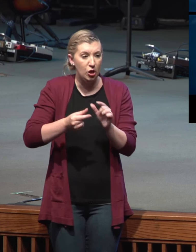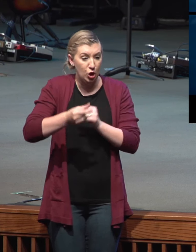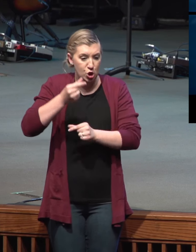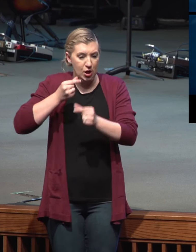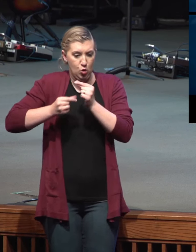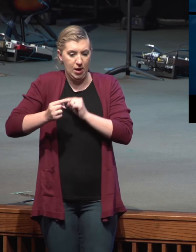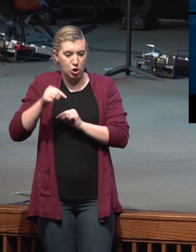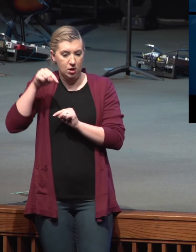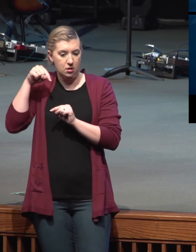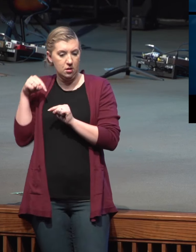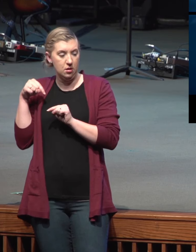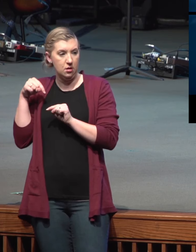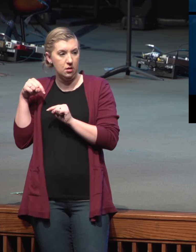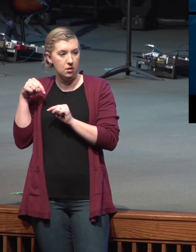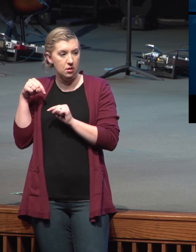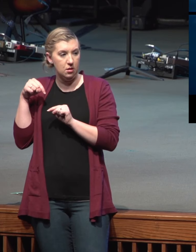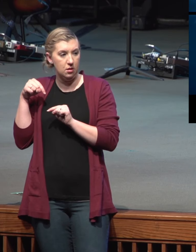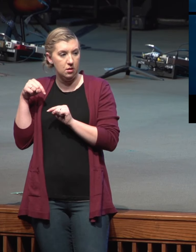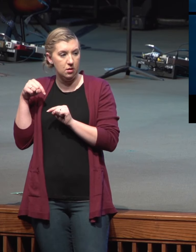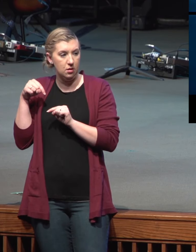them.